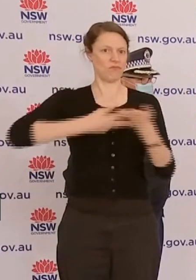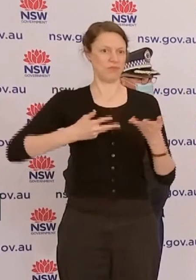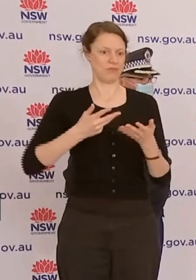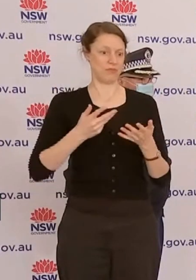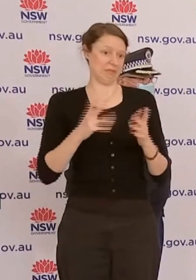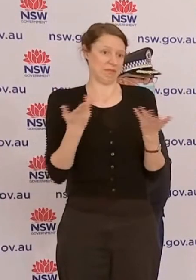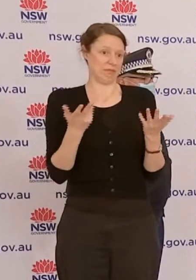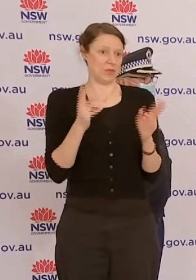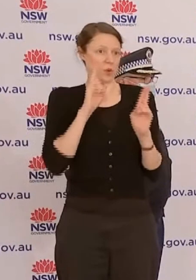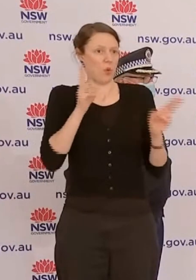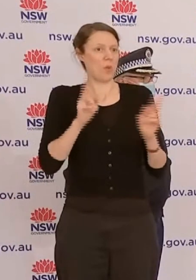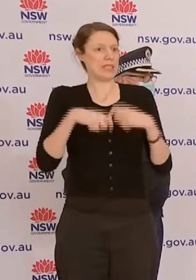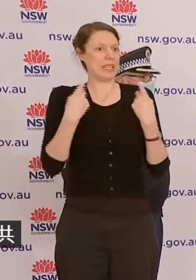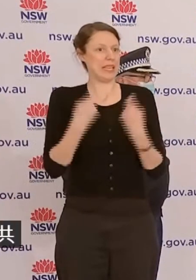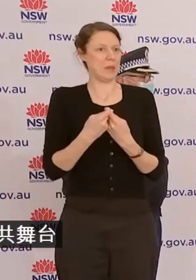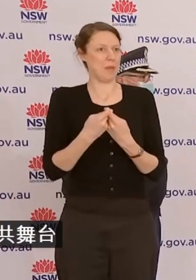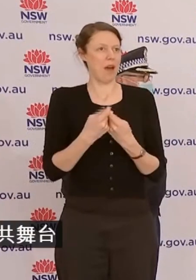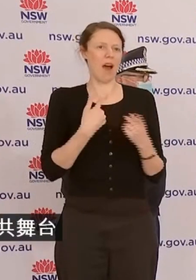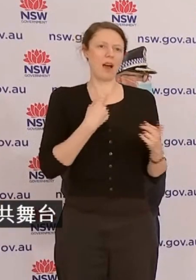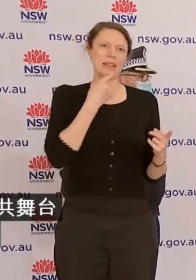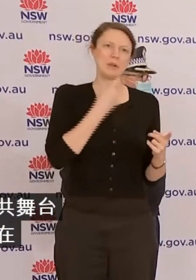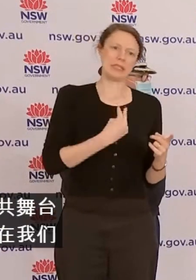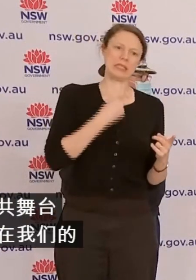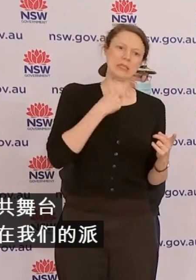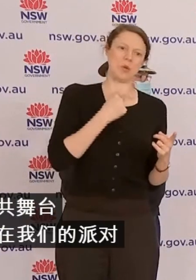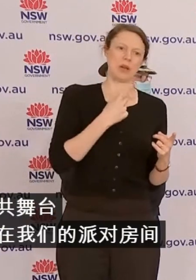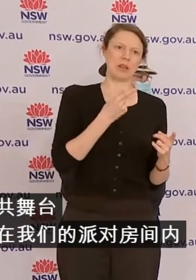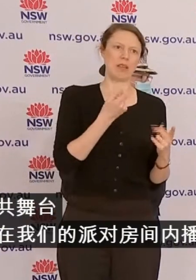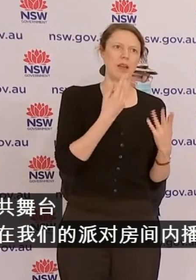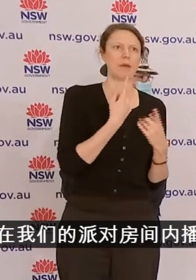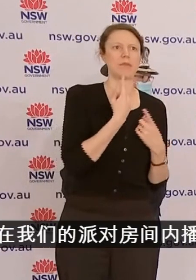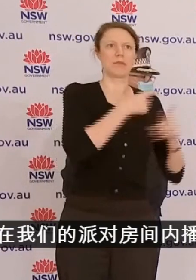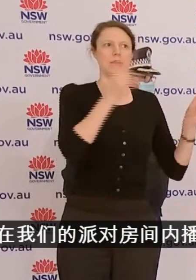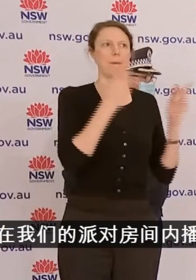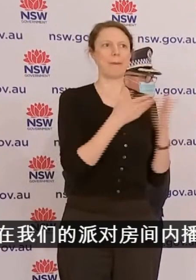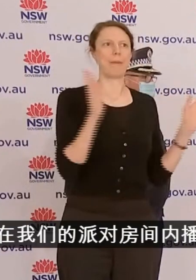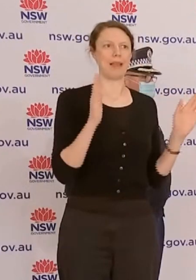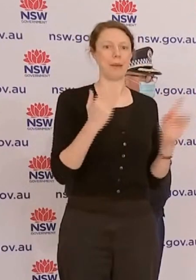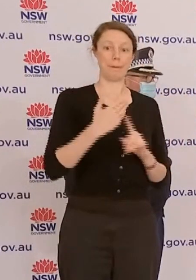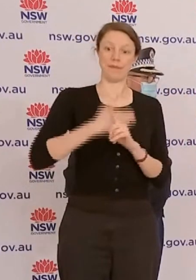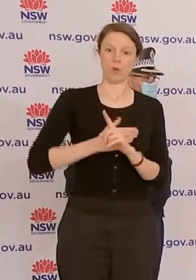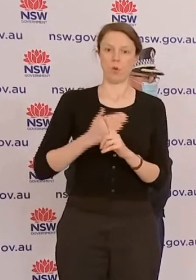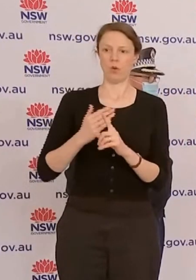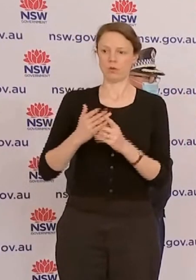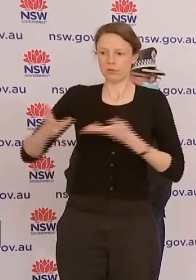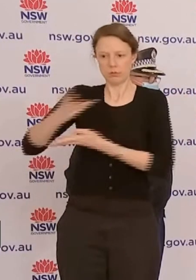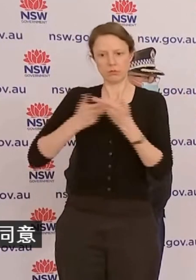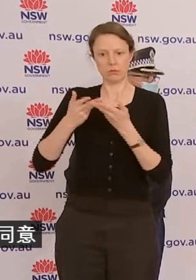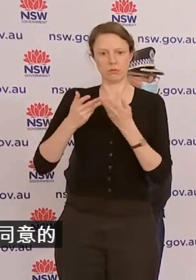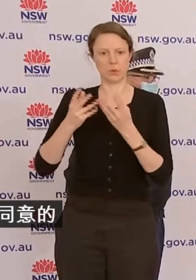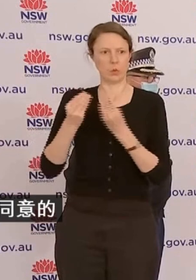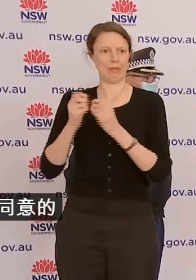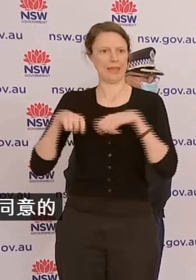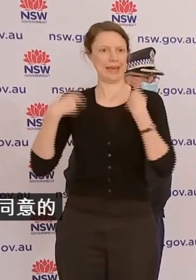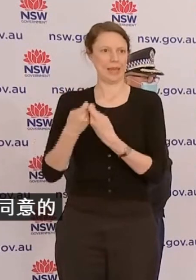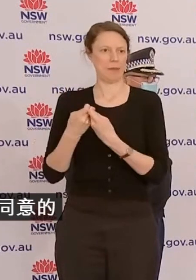that it was aired in the public arena before it was aired within our party room. It's not something I would agree with.